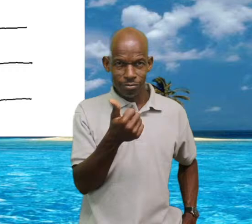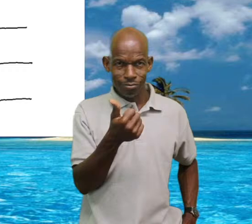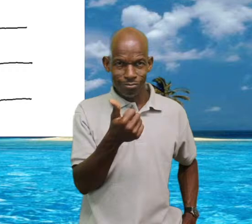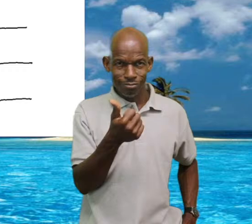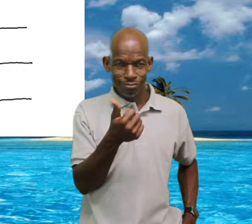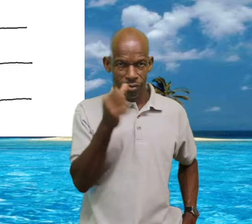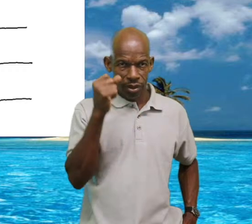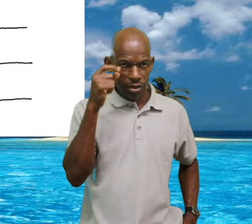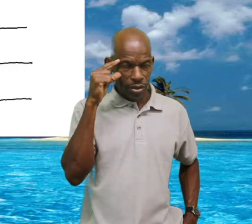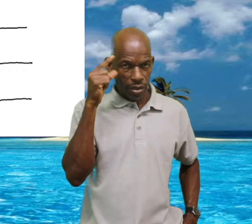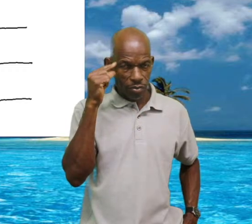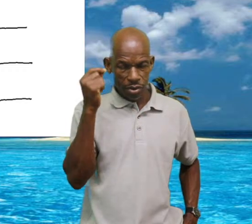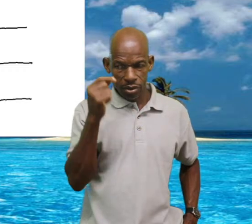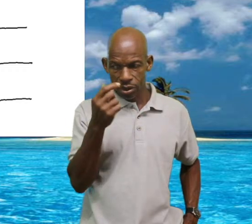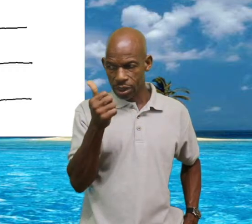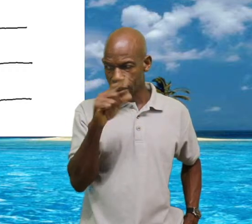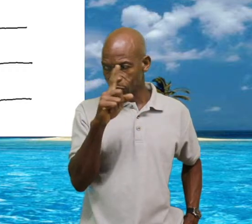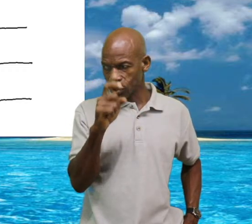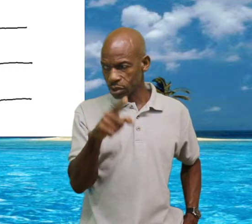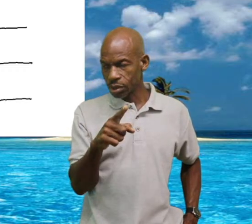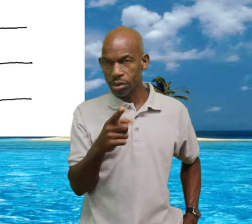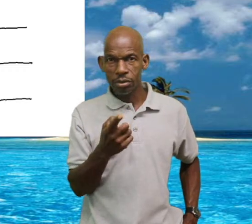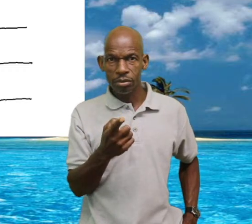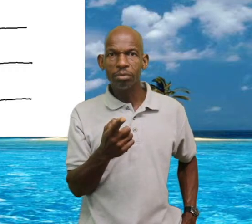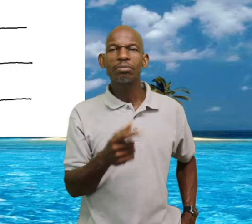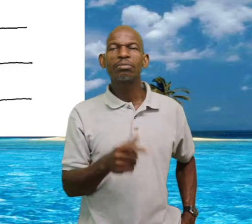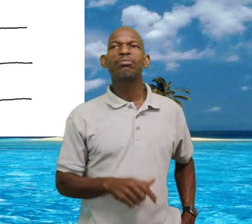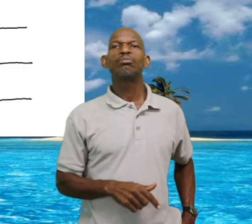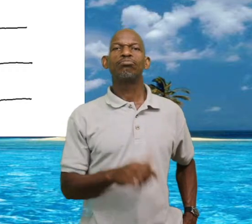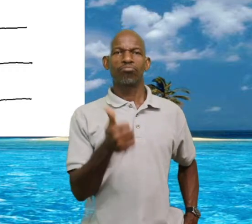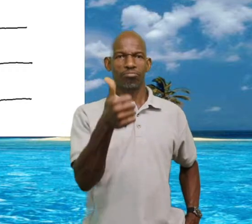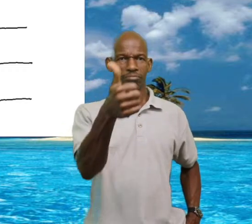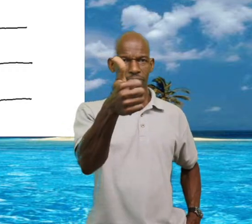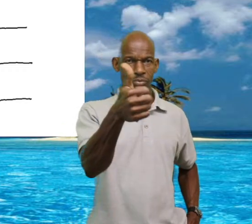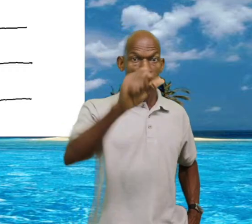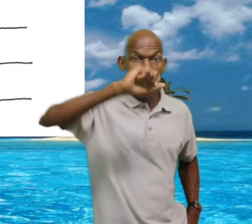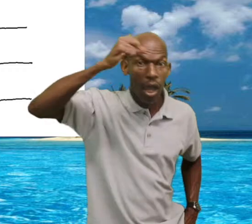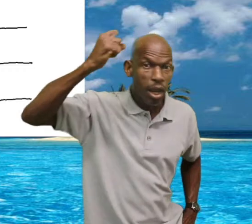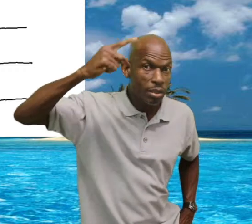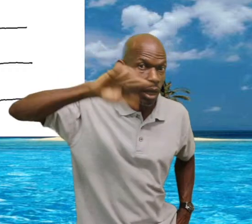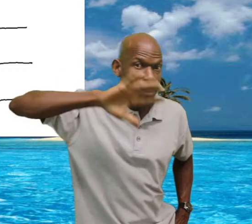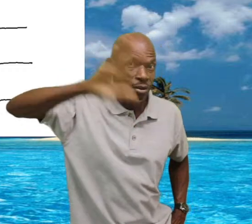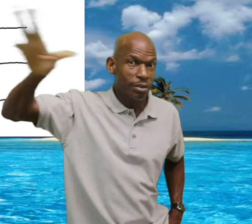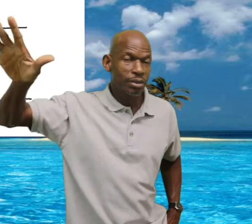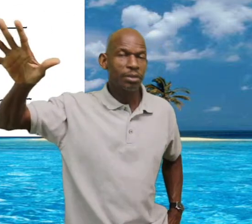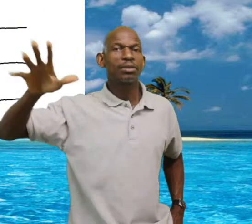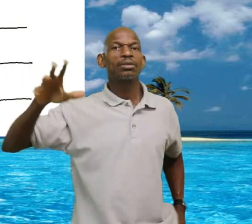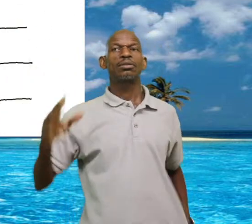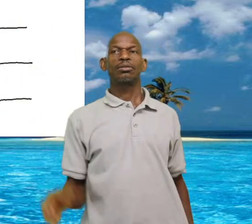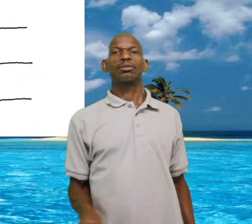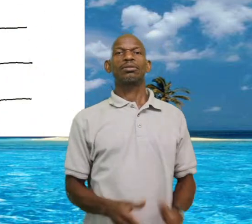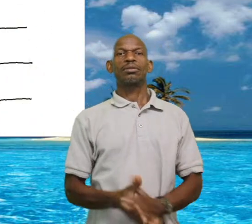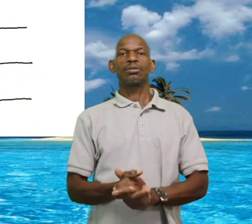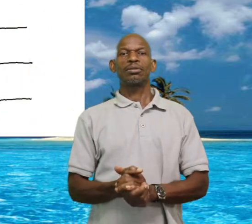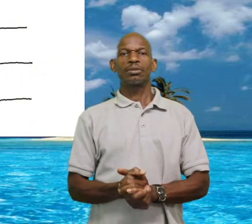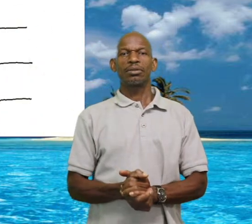Sabriki, have any questions? Good. She has none. She's fine. All right. So I want to say good afternoon.